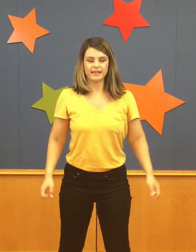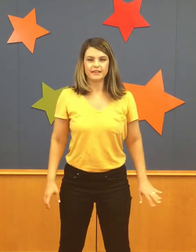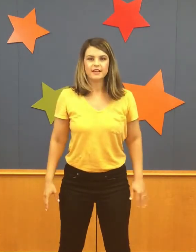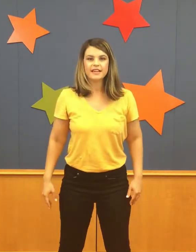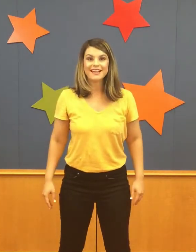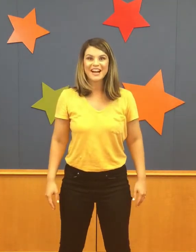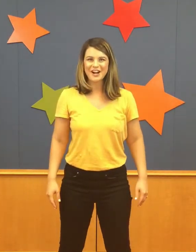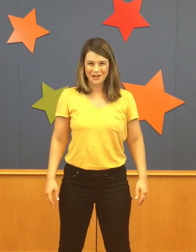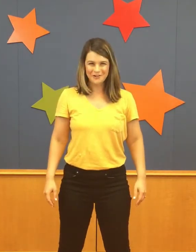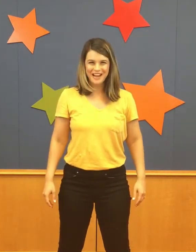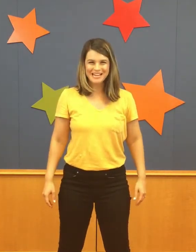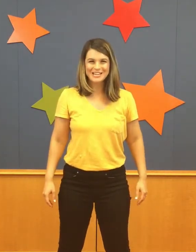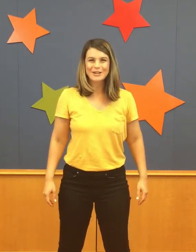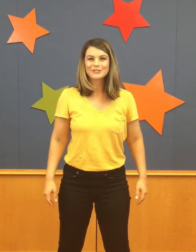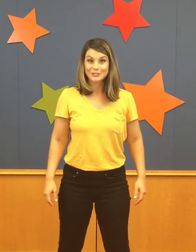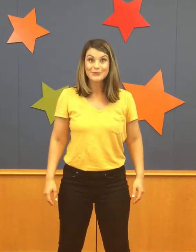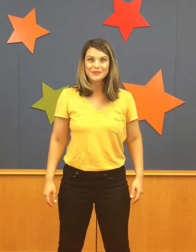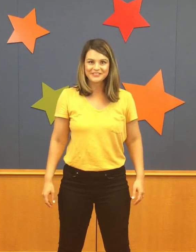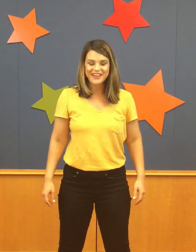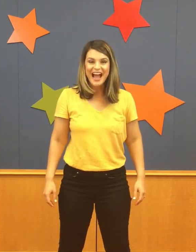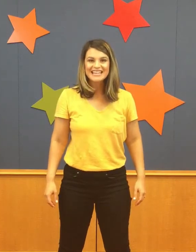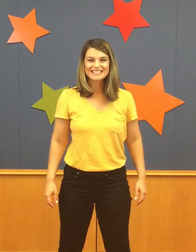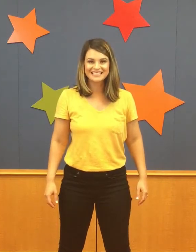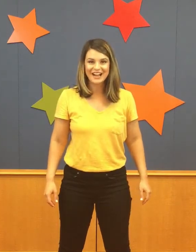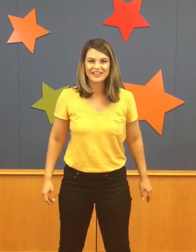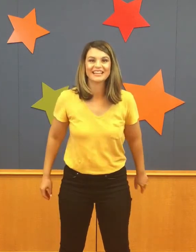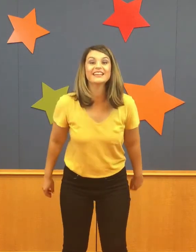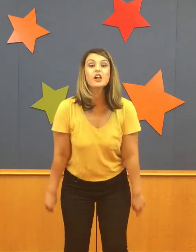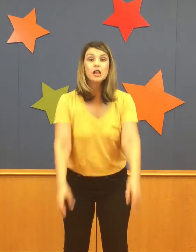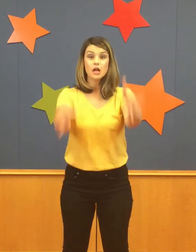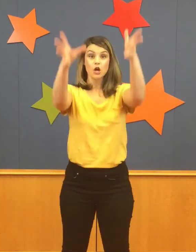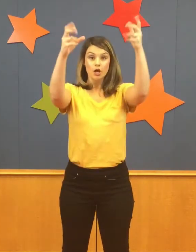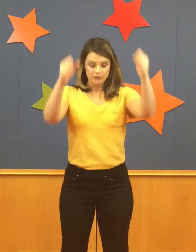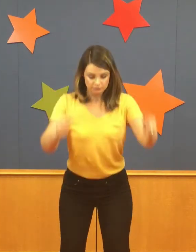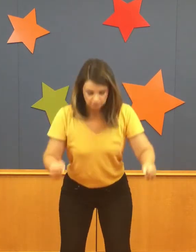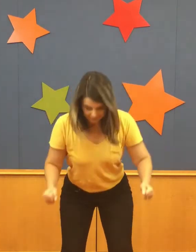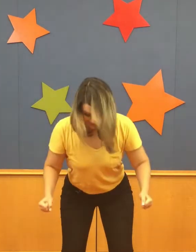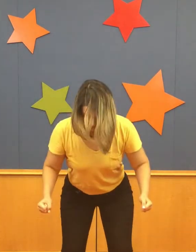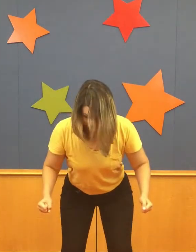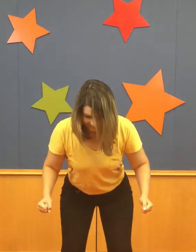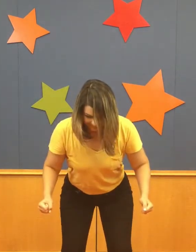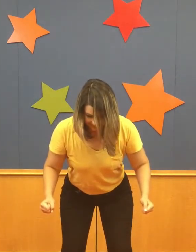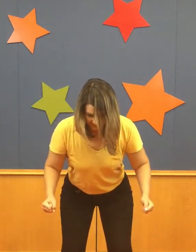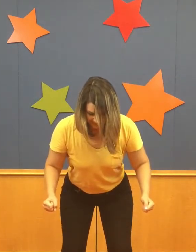Let's try that again. He got all ready to go super fast down a hill.